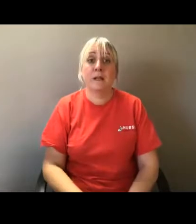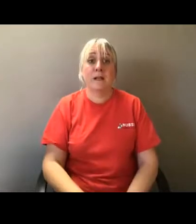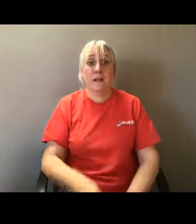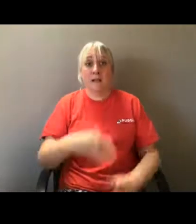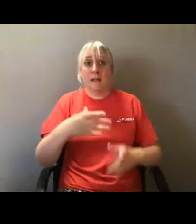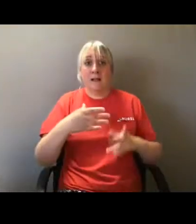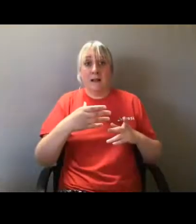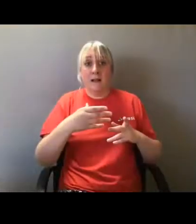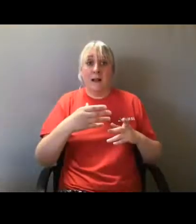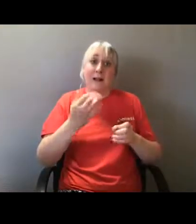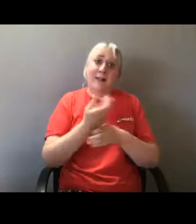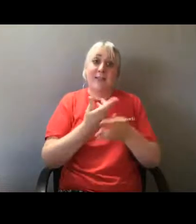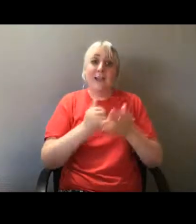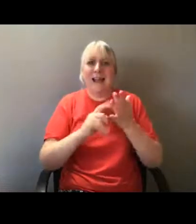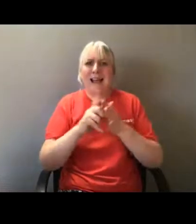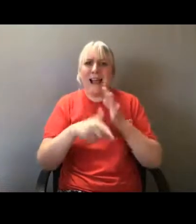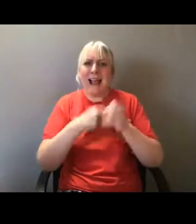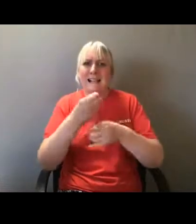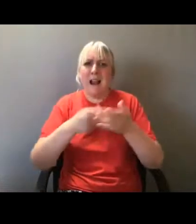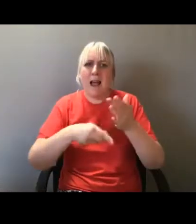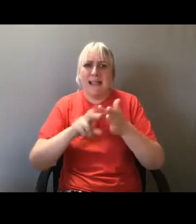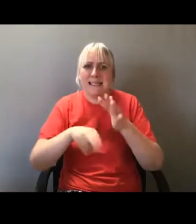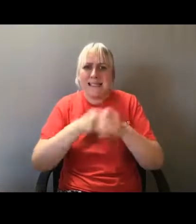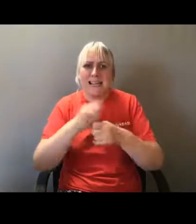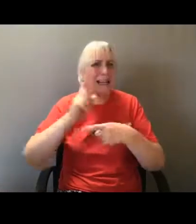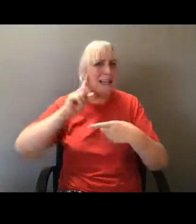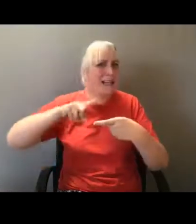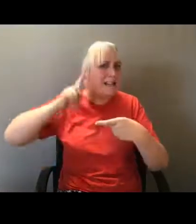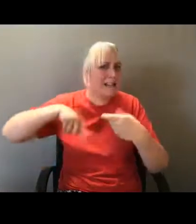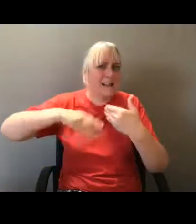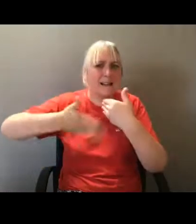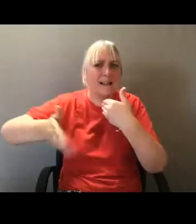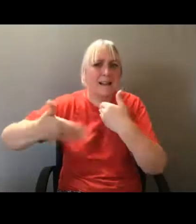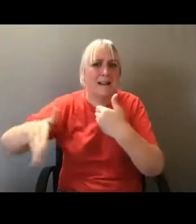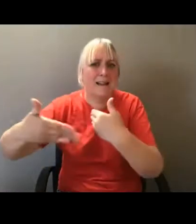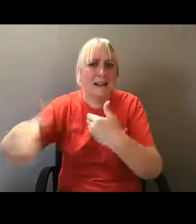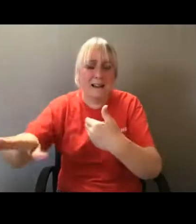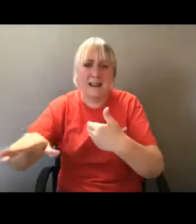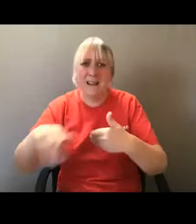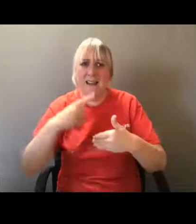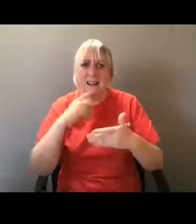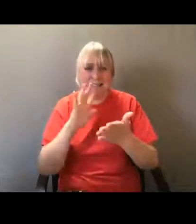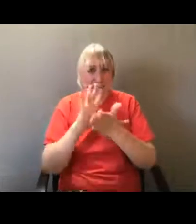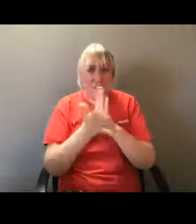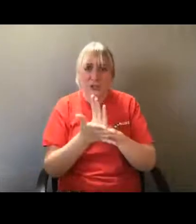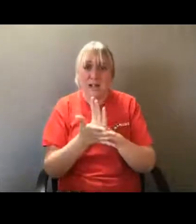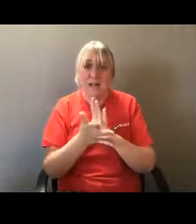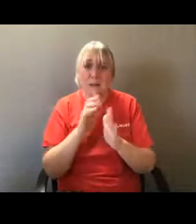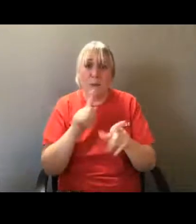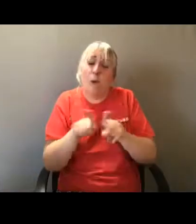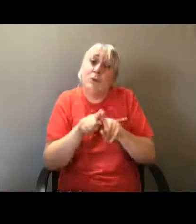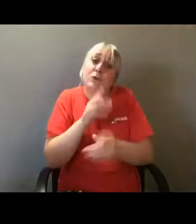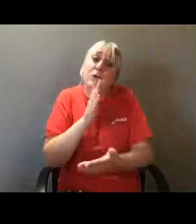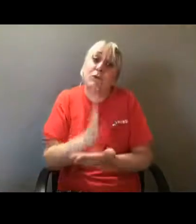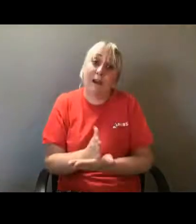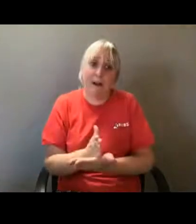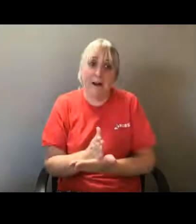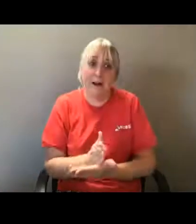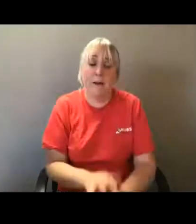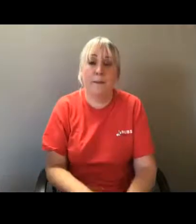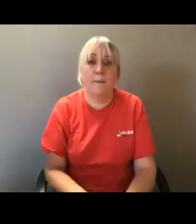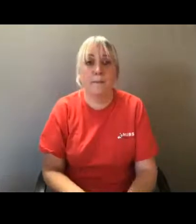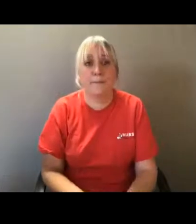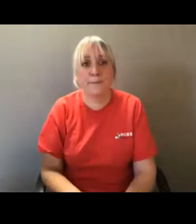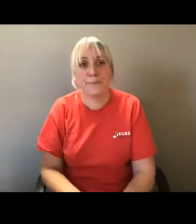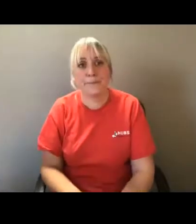diagnosis are very real and very damaging. So I think that the talking about an individual as opposed to a